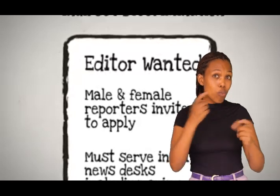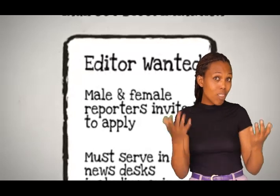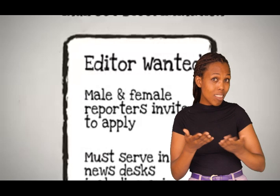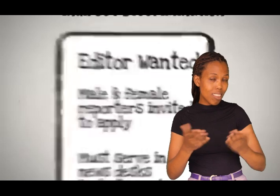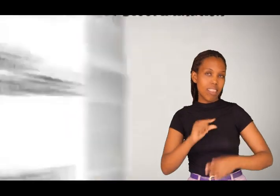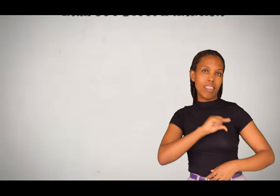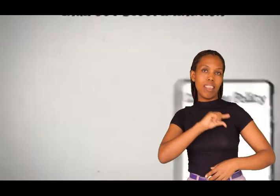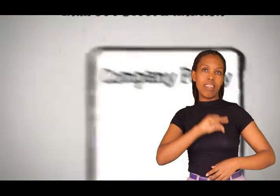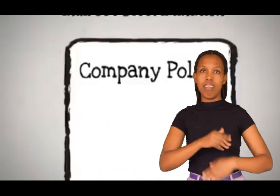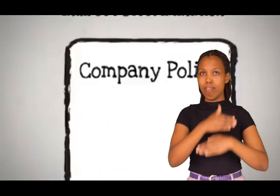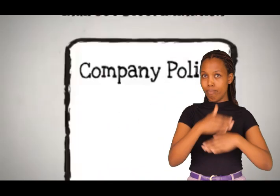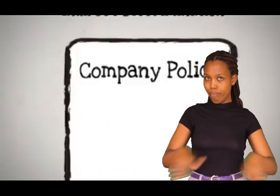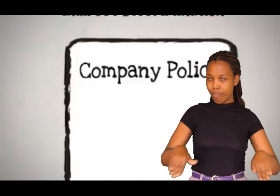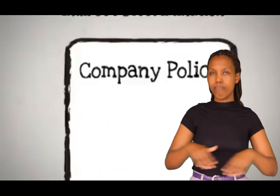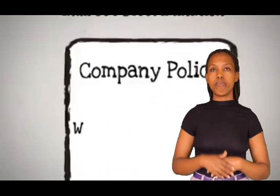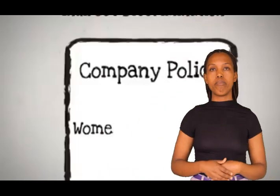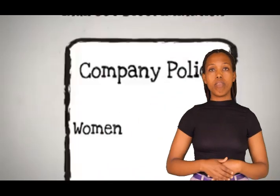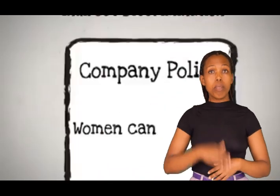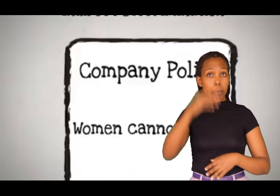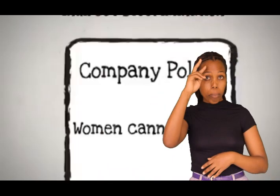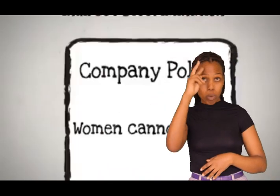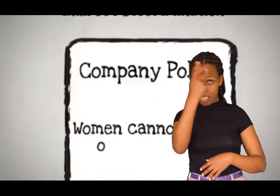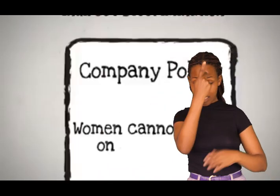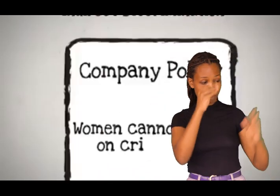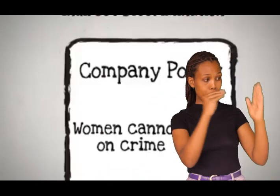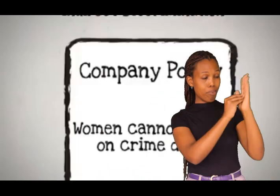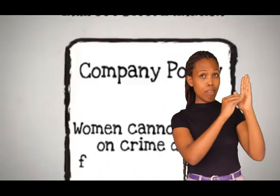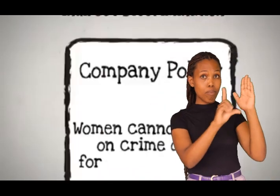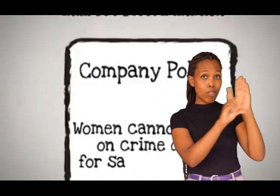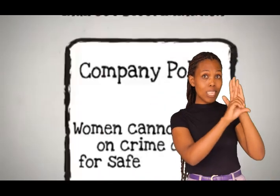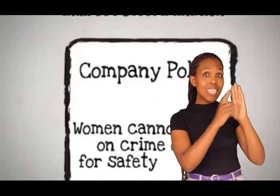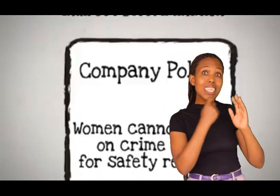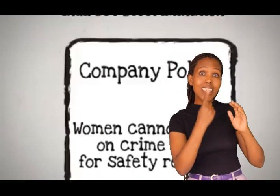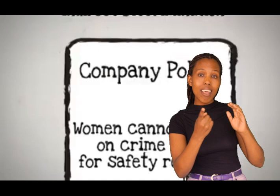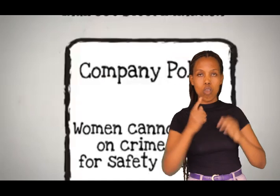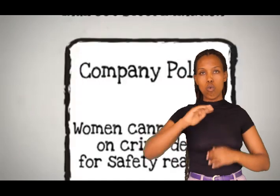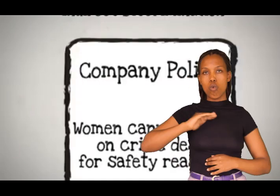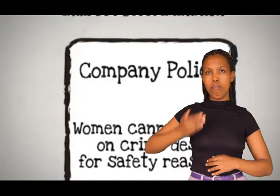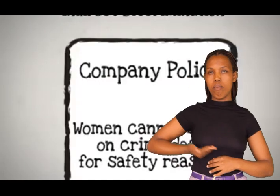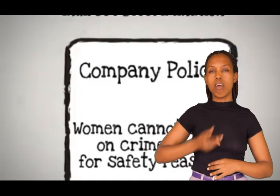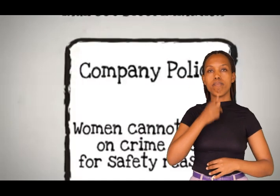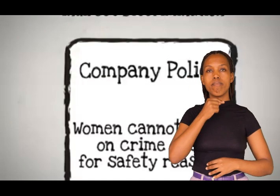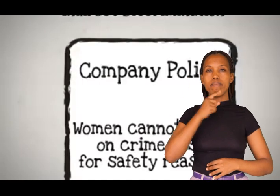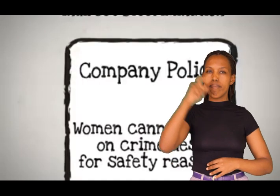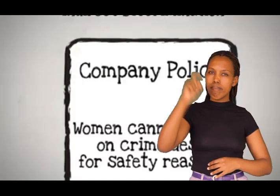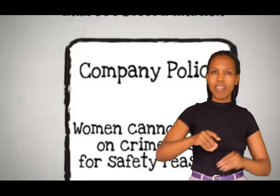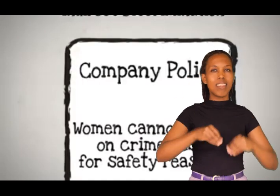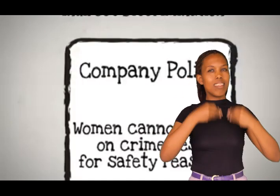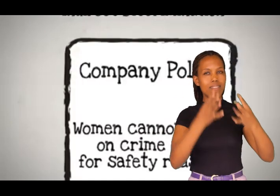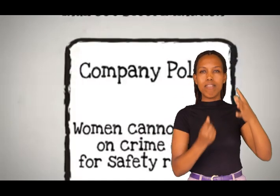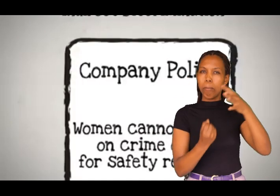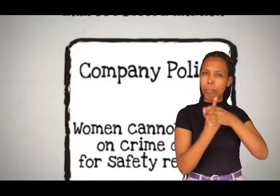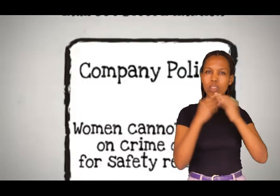Without citizenship, the child is excluded from healthcare, education, and other services offered